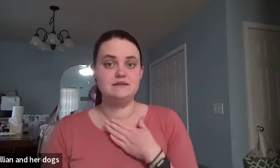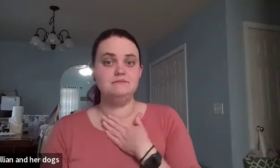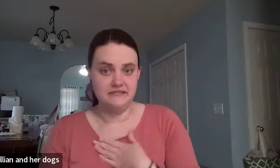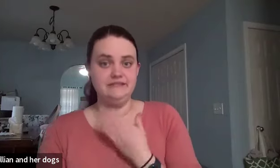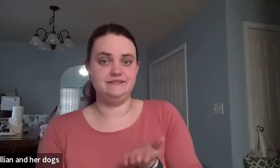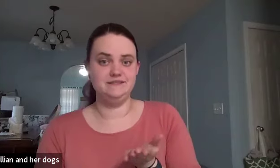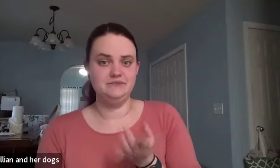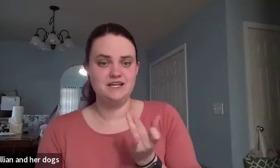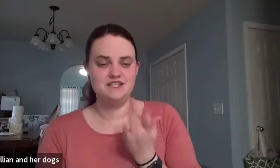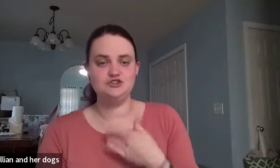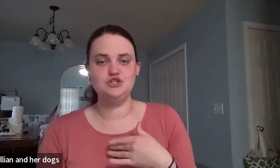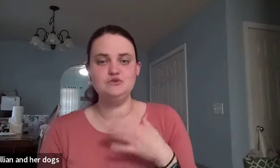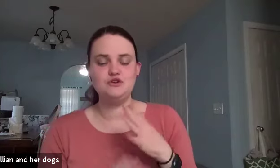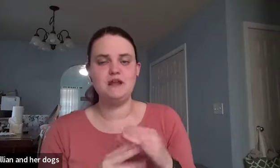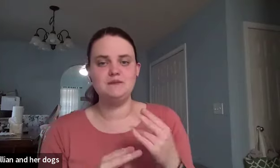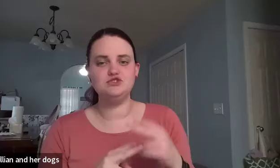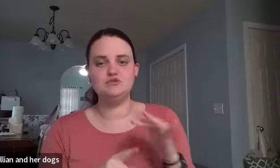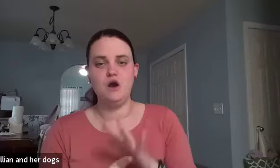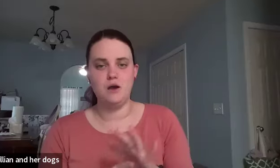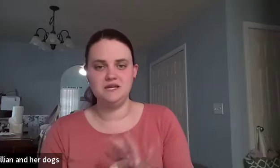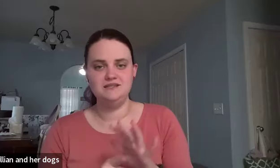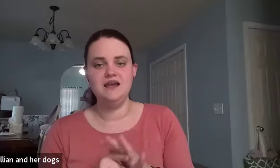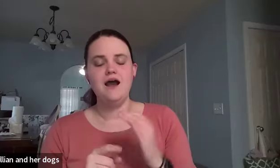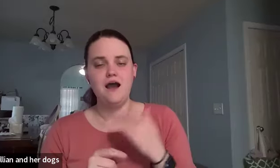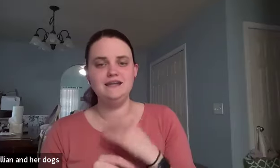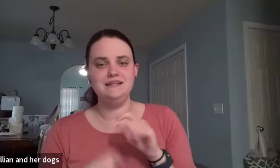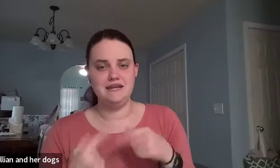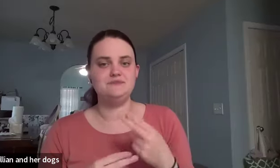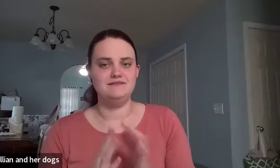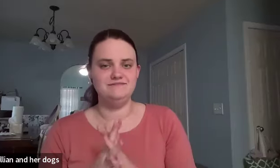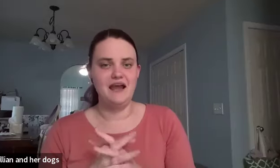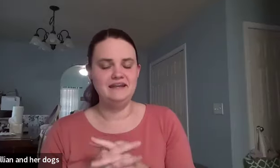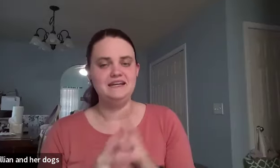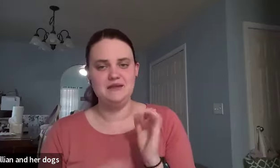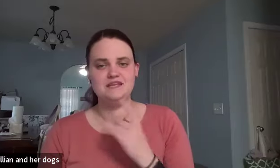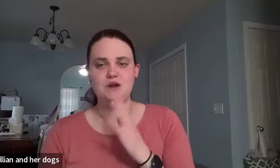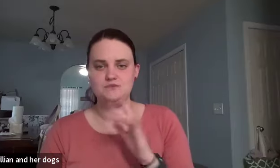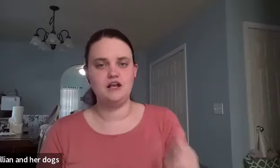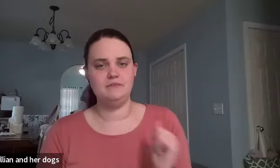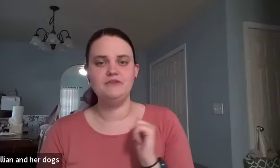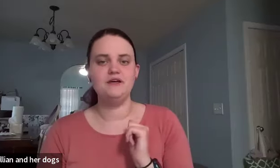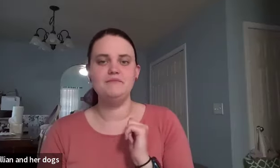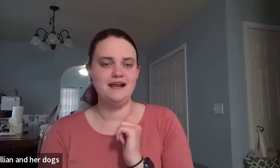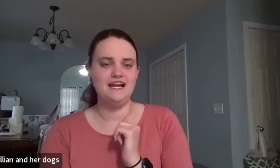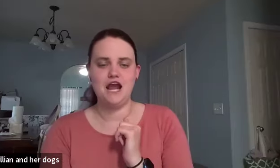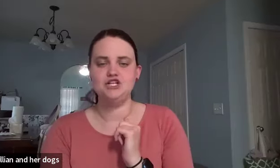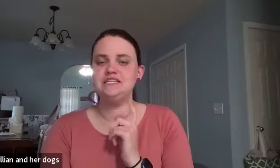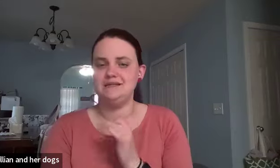signs, please. Because their names are too common. I need a name sign. I need a name sign when I'm talking about them. I just need